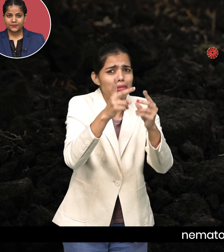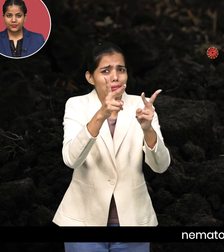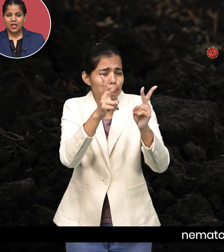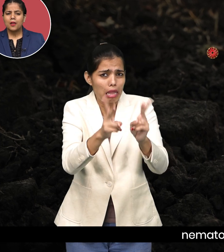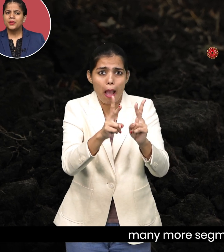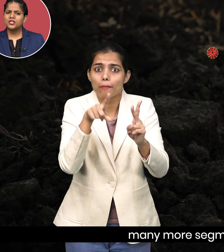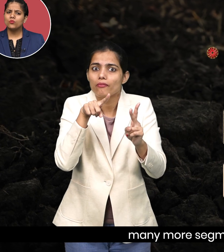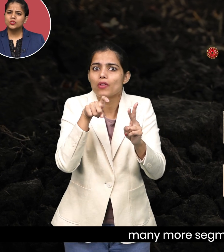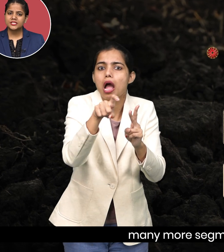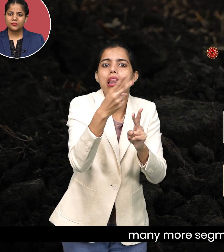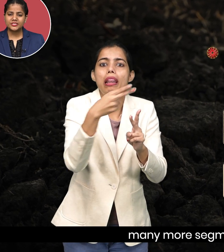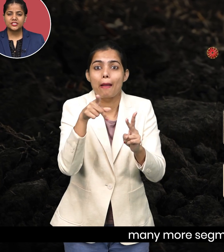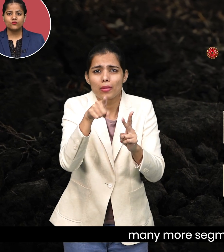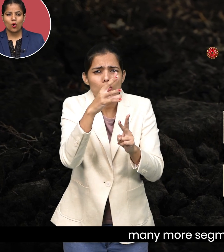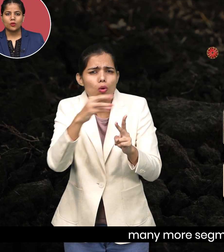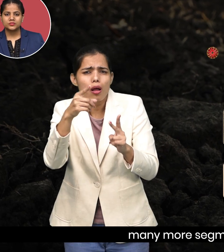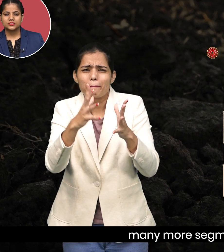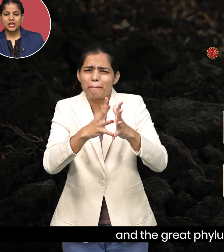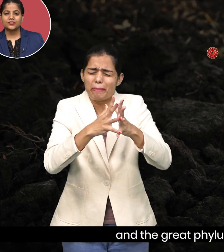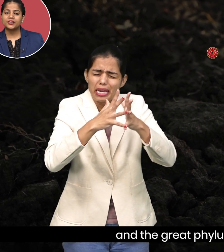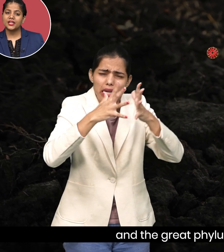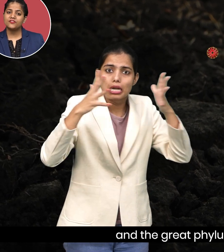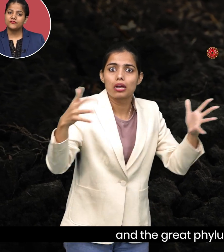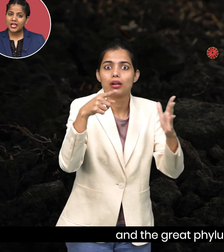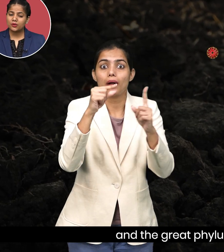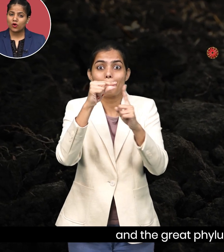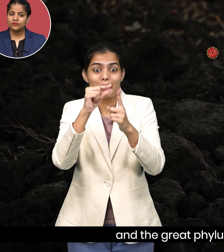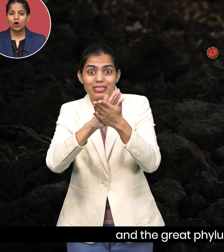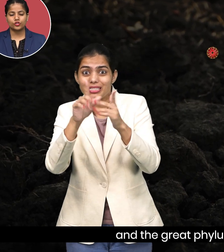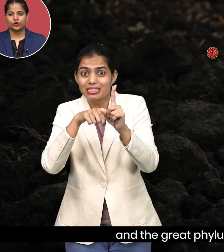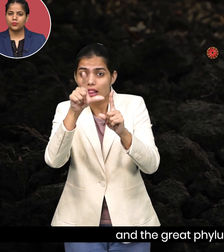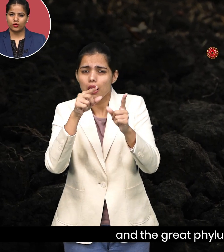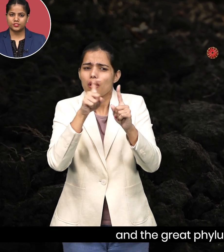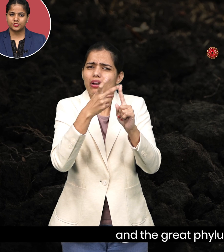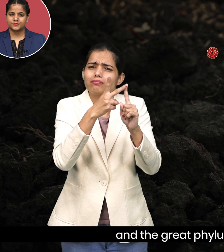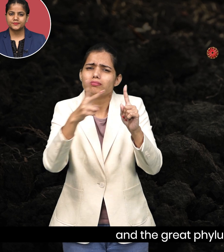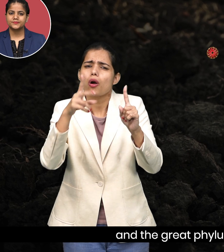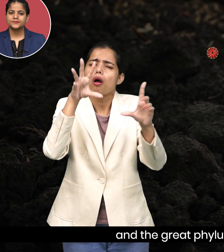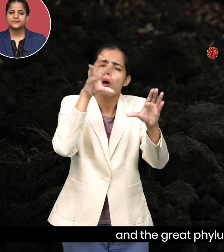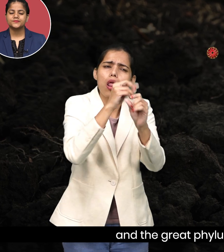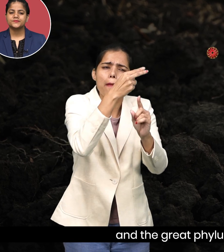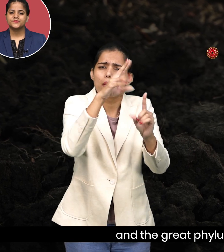nematodes, many more segmented worms, and the great phylum of arthropods.